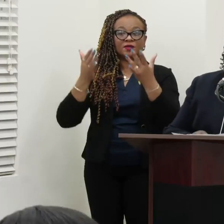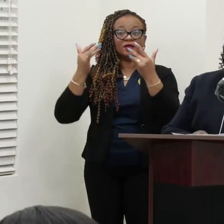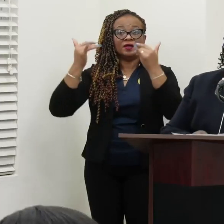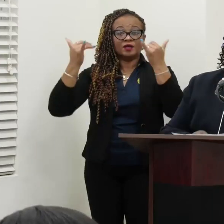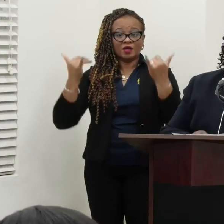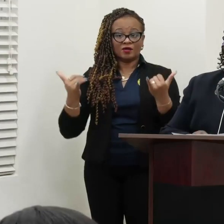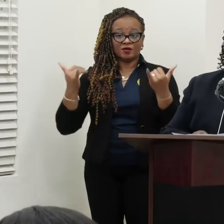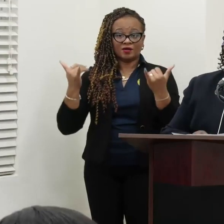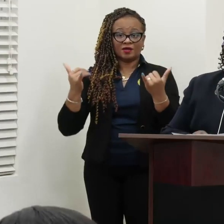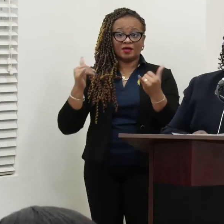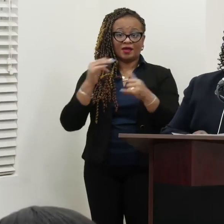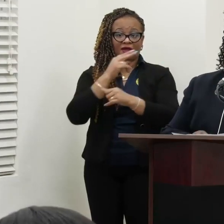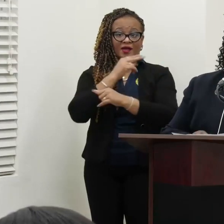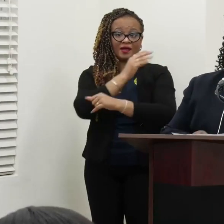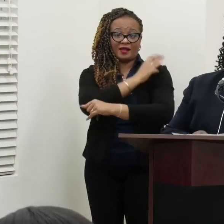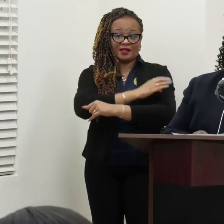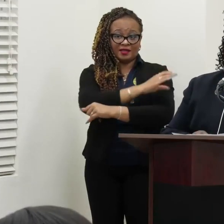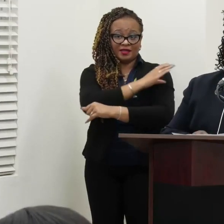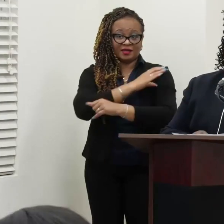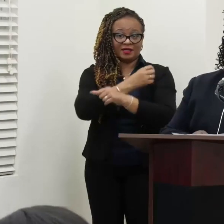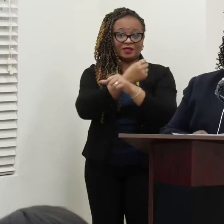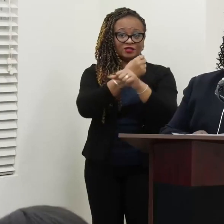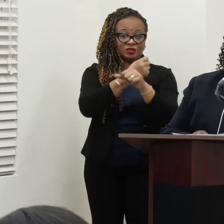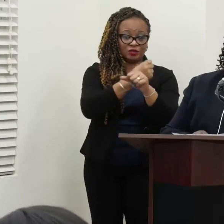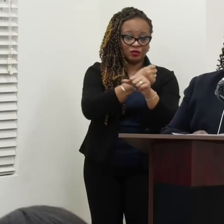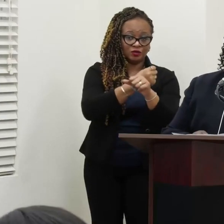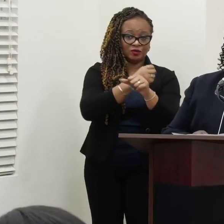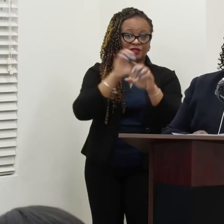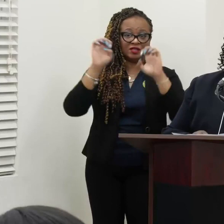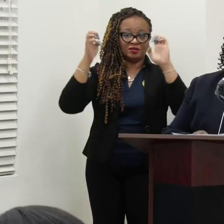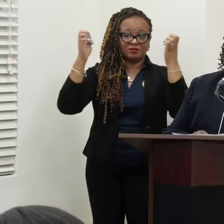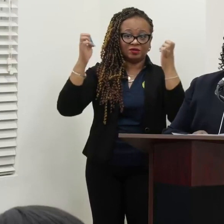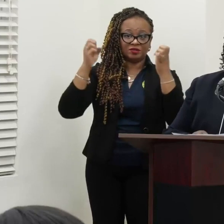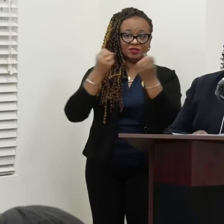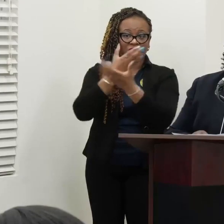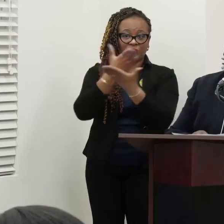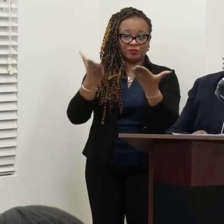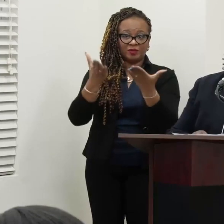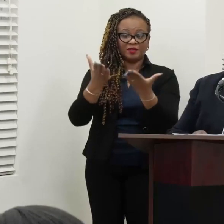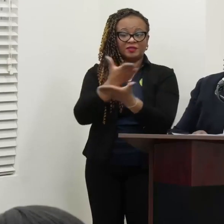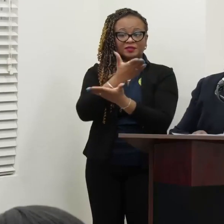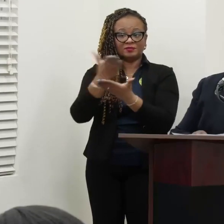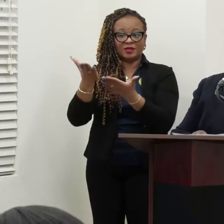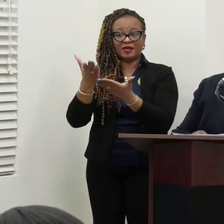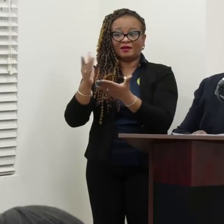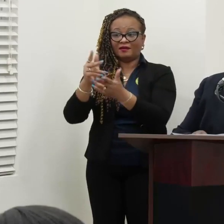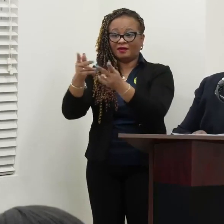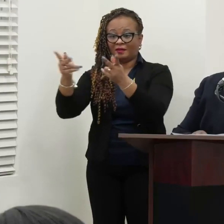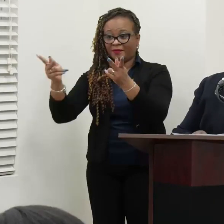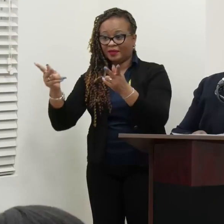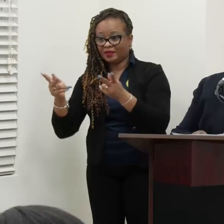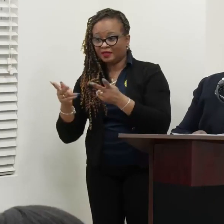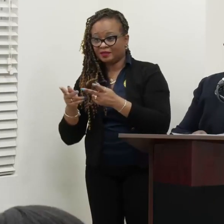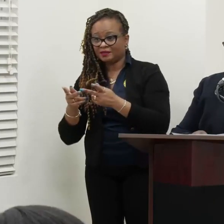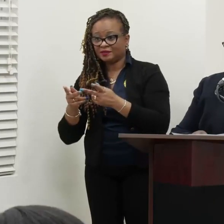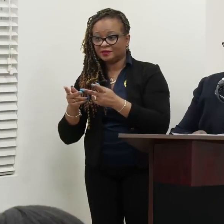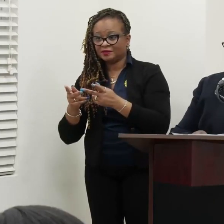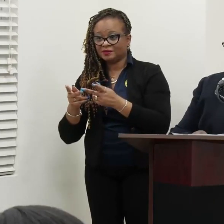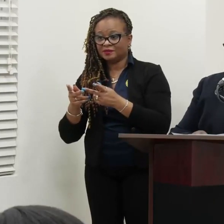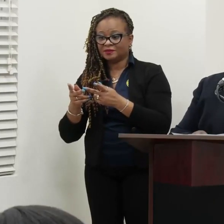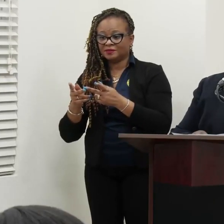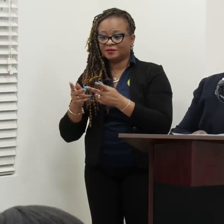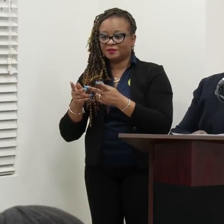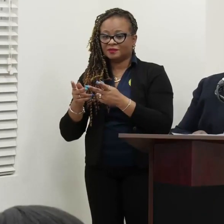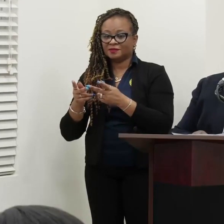Currently, our clinics are secured, emergency equipment and supplies are in place, and our